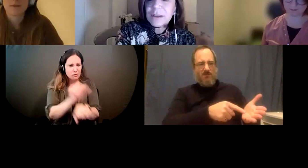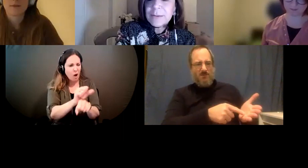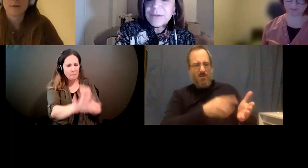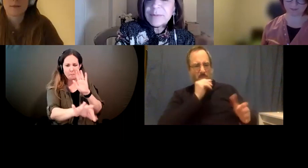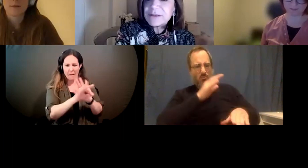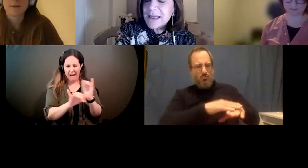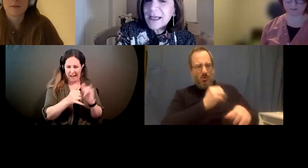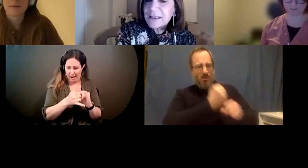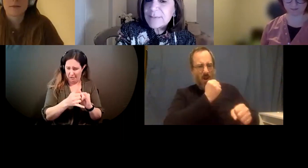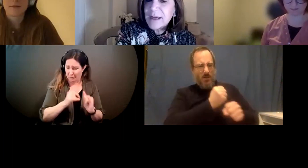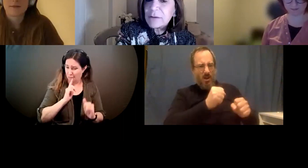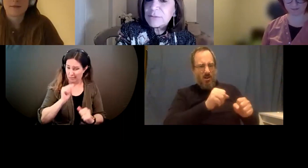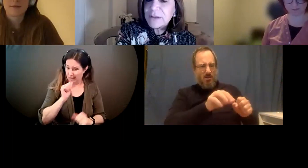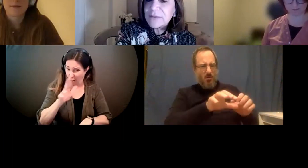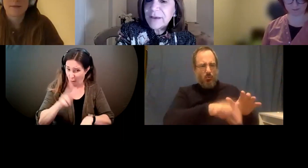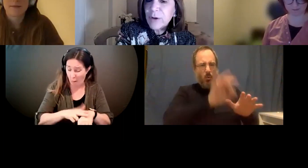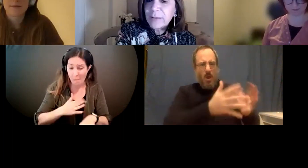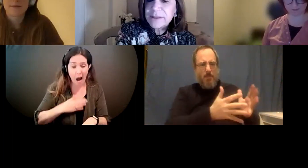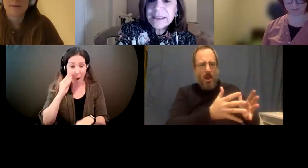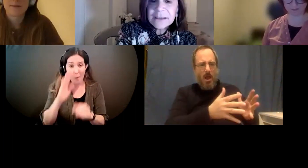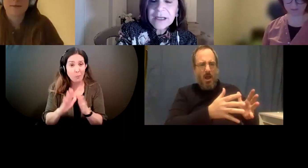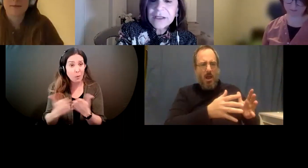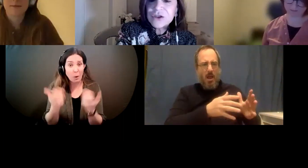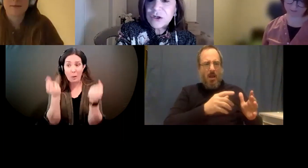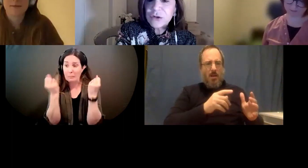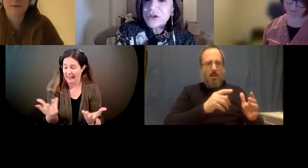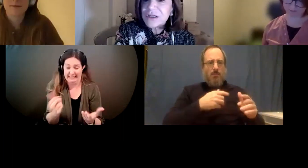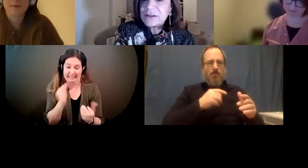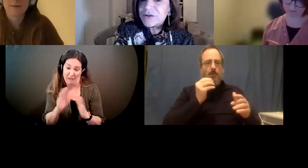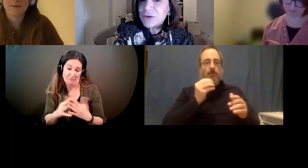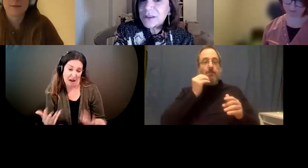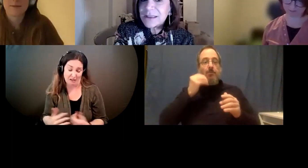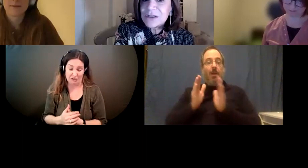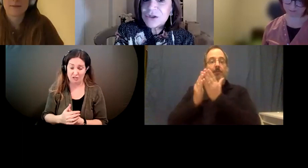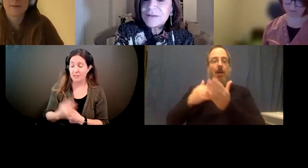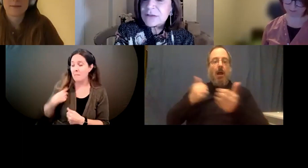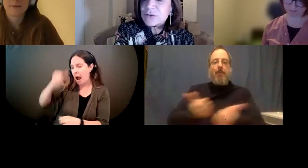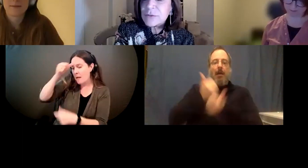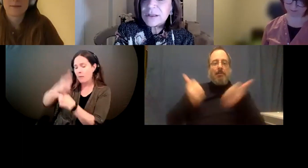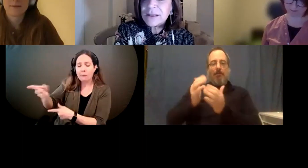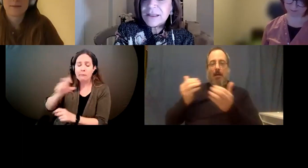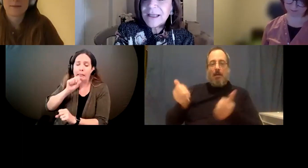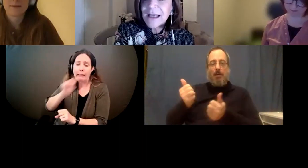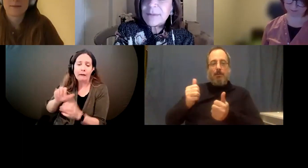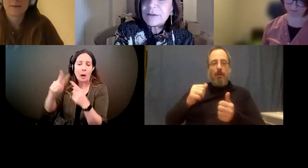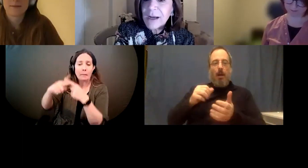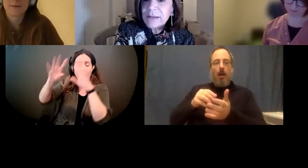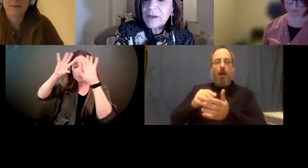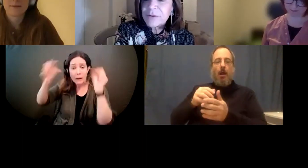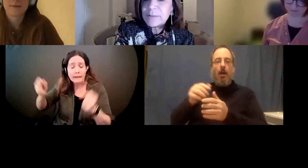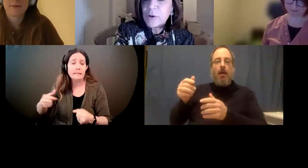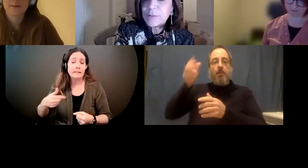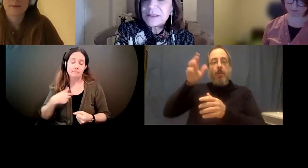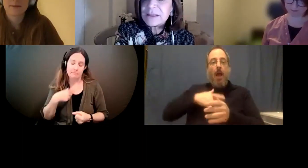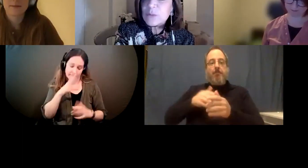home. Milton had his biography of Abraham Lincoln. I cherished an illustrated edition of Cinderella, and my